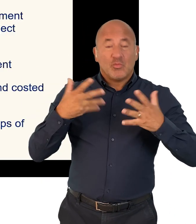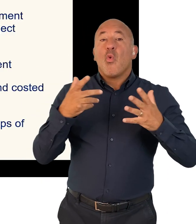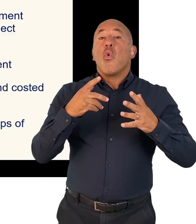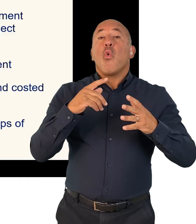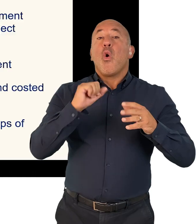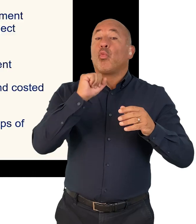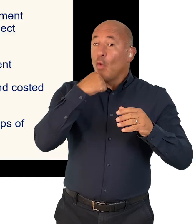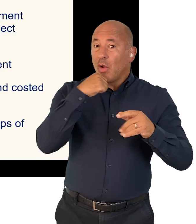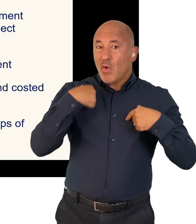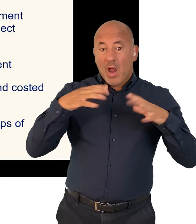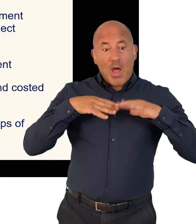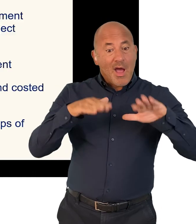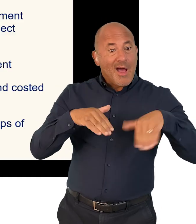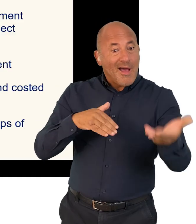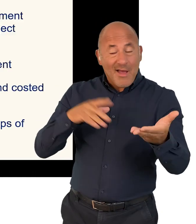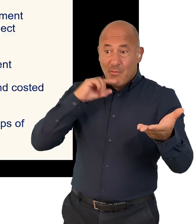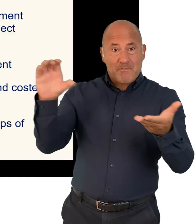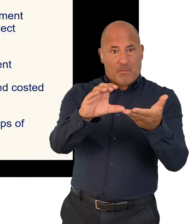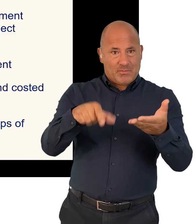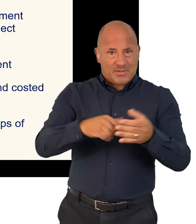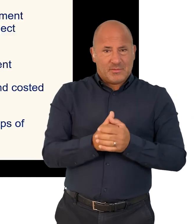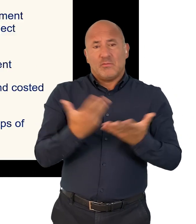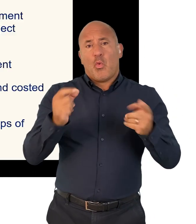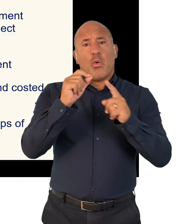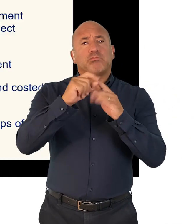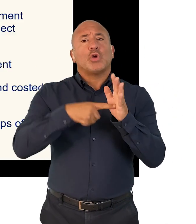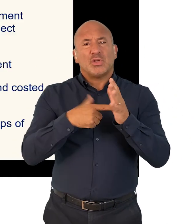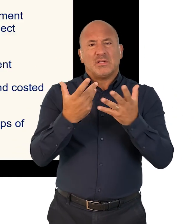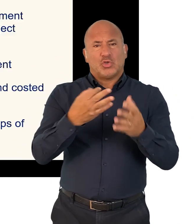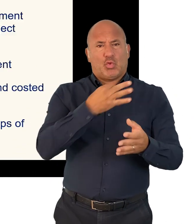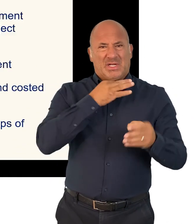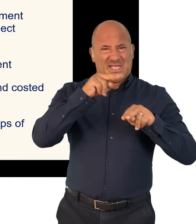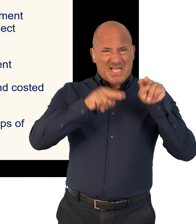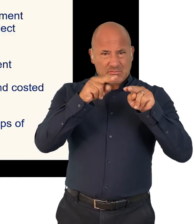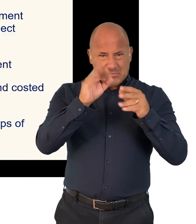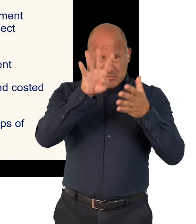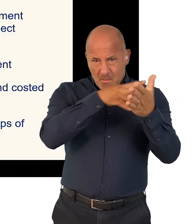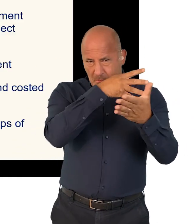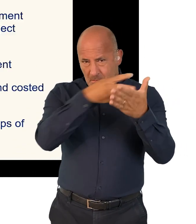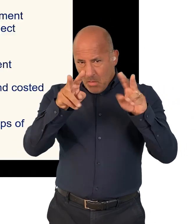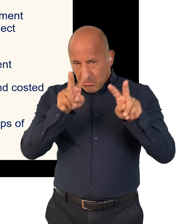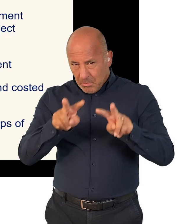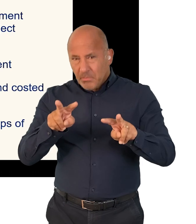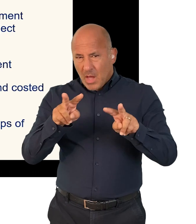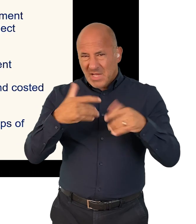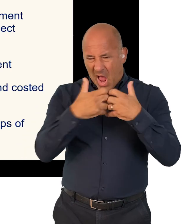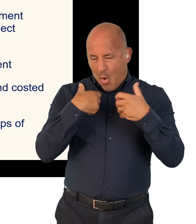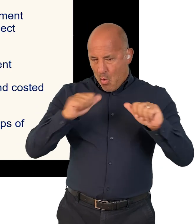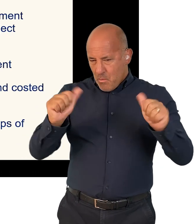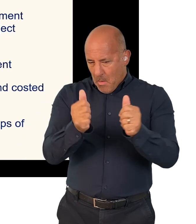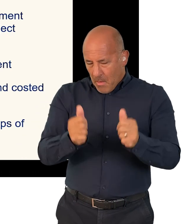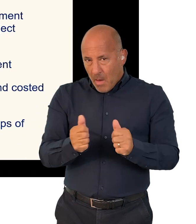the initial payment request. Projects where detailed risk assessment has been undertaken and appropriate